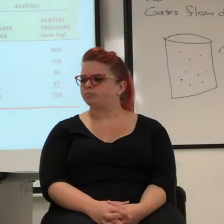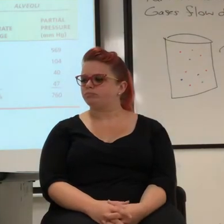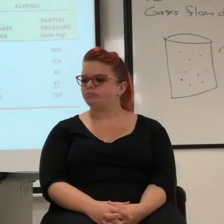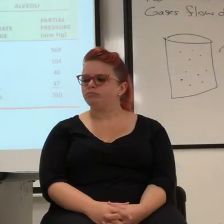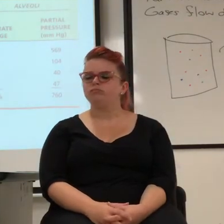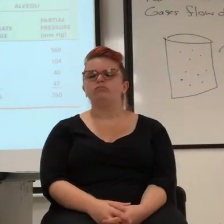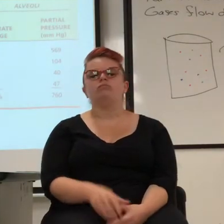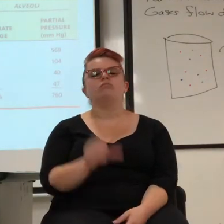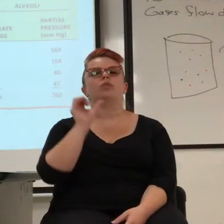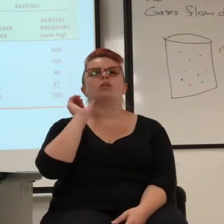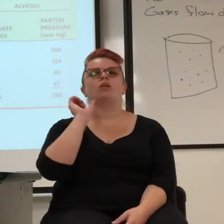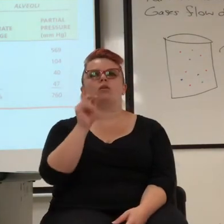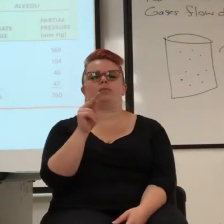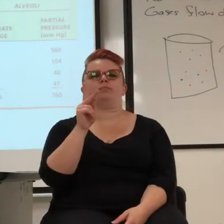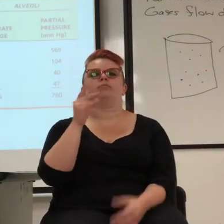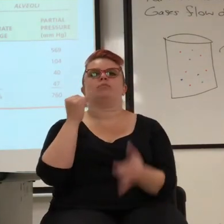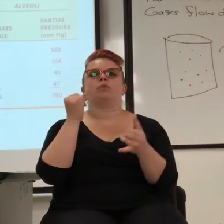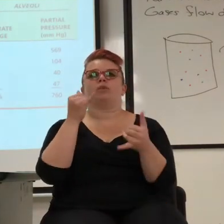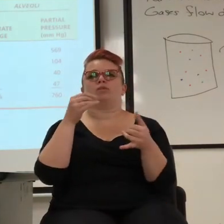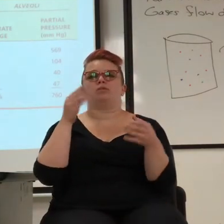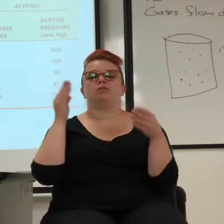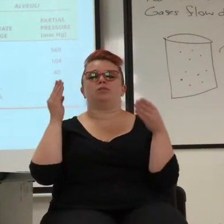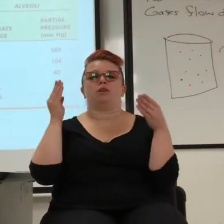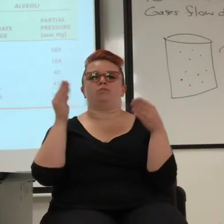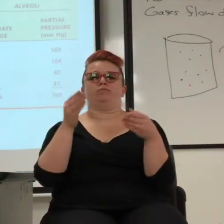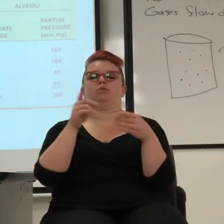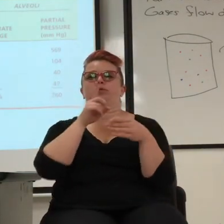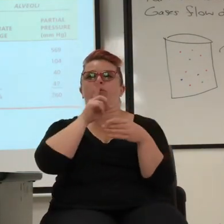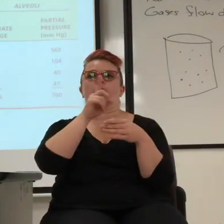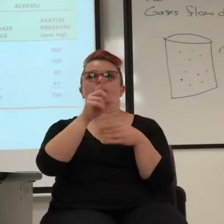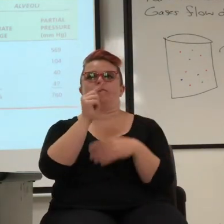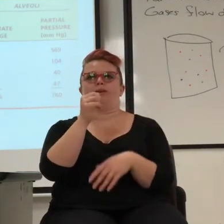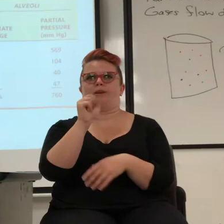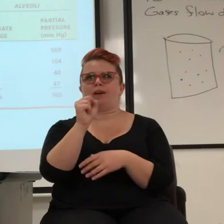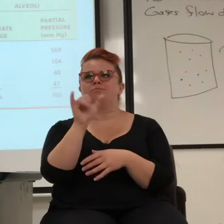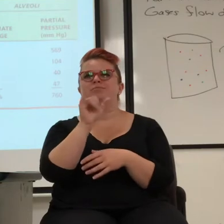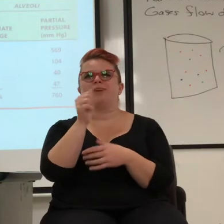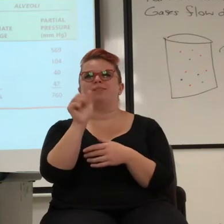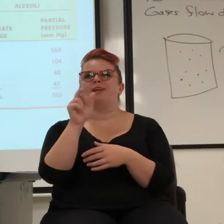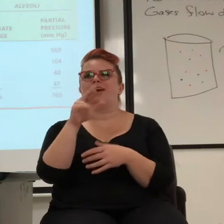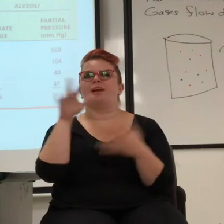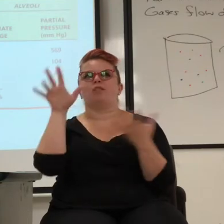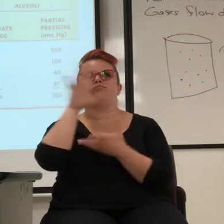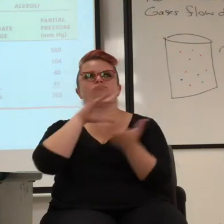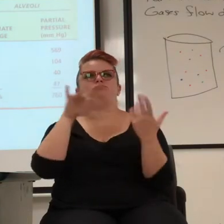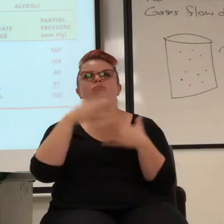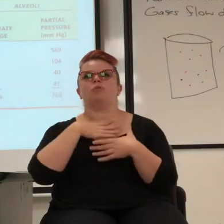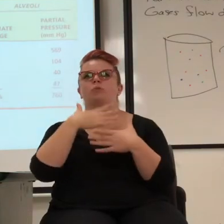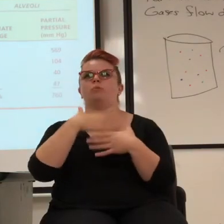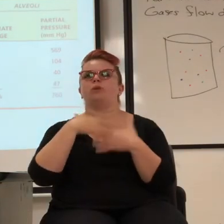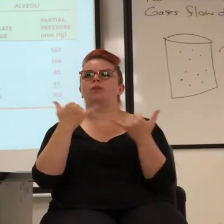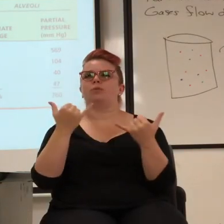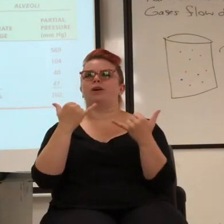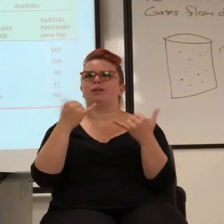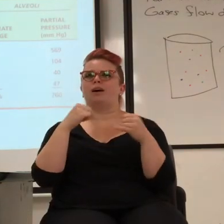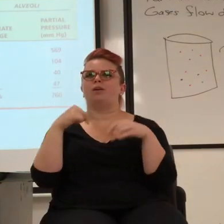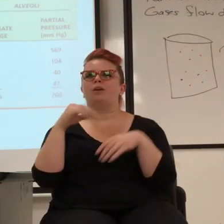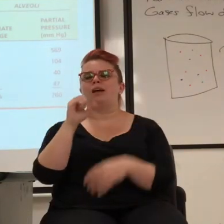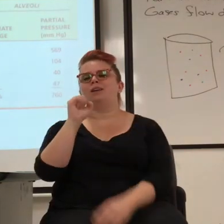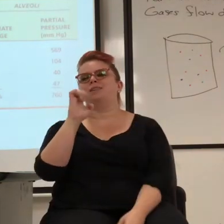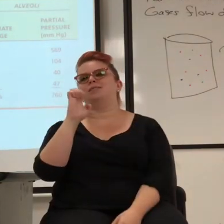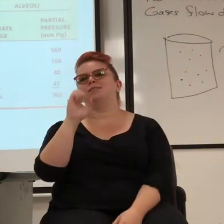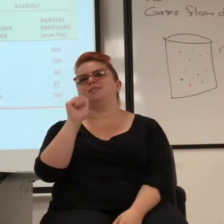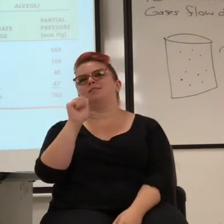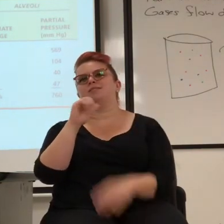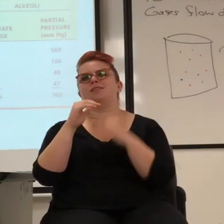Okay, so let's look at real gas. Let's look at the air you're breathing right now. You're at sea level in Sacramento. Here's the